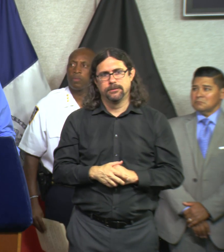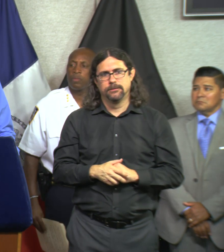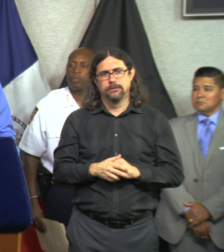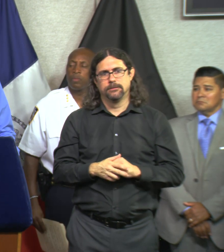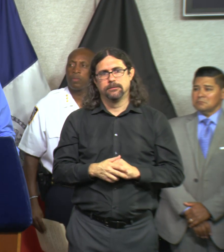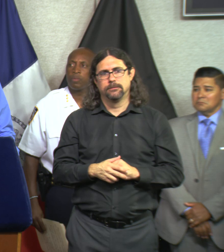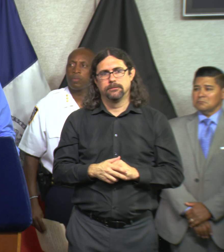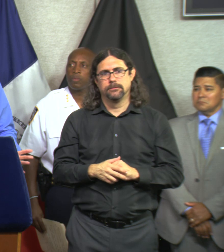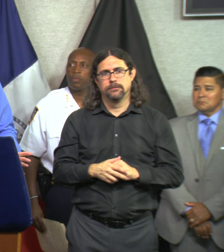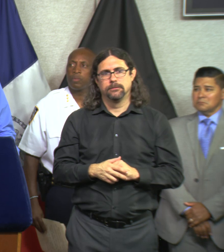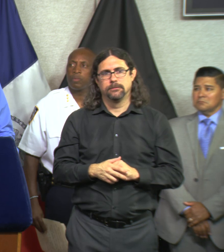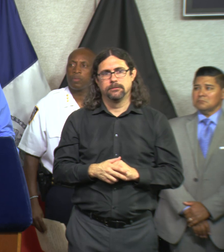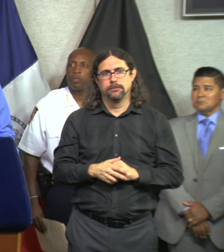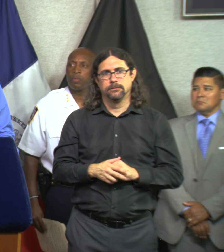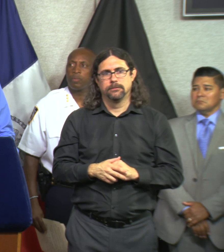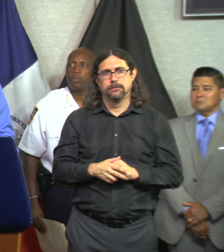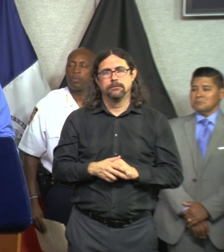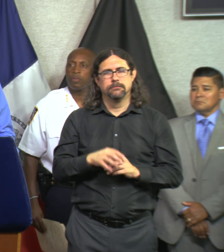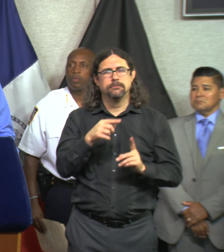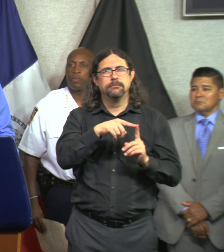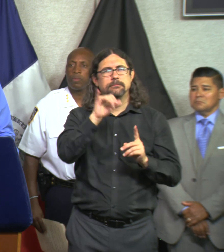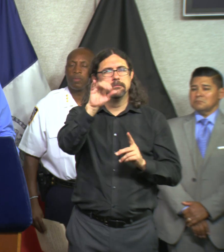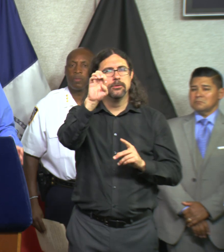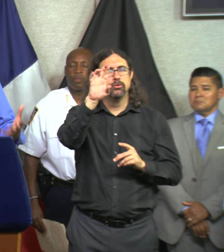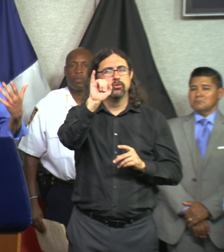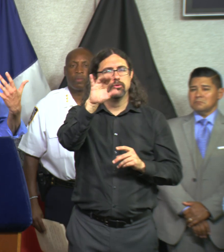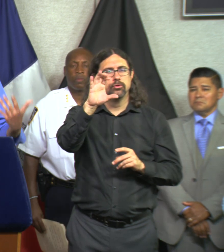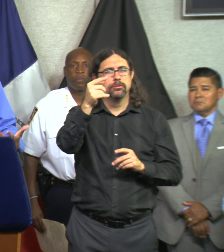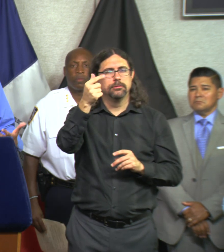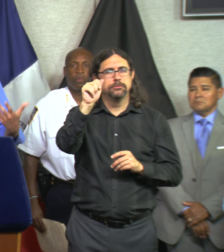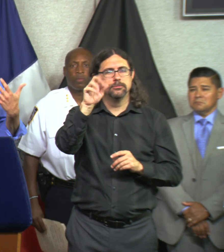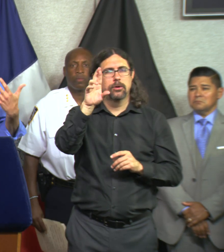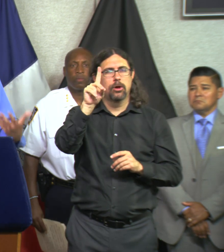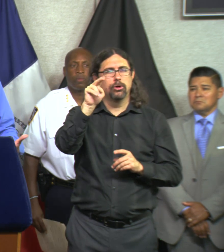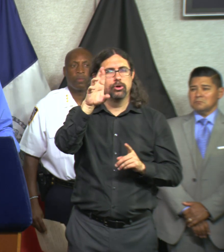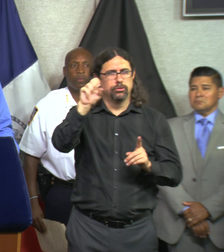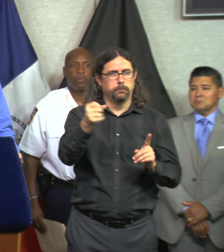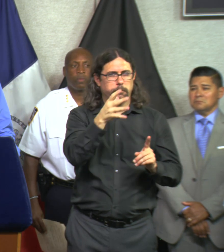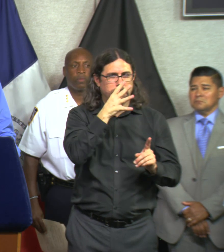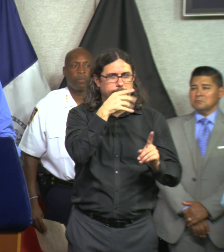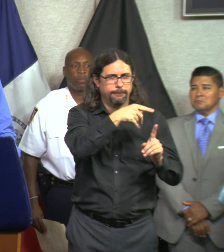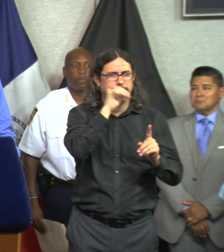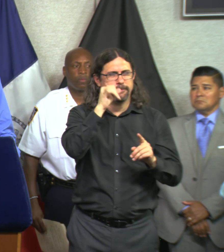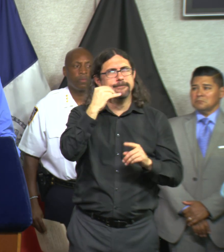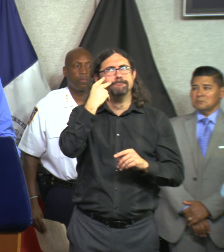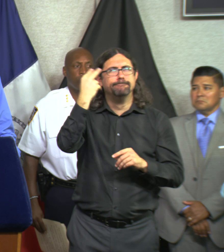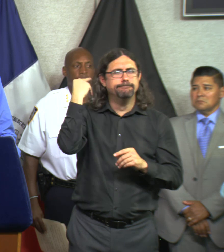keep remembering the good times, but it was very hard to